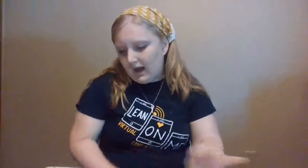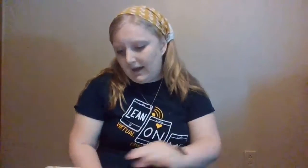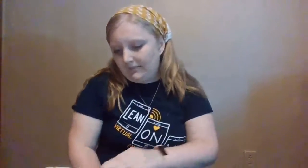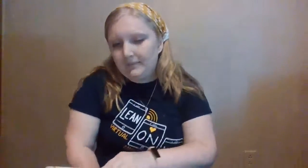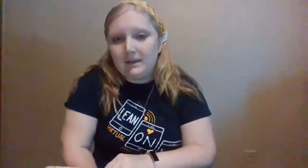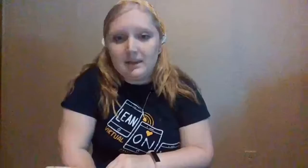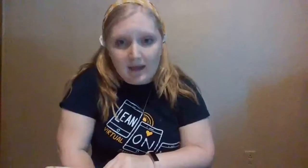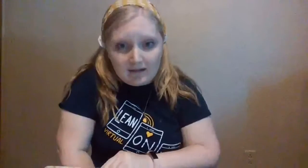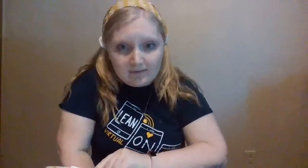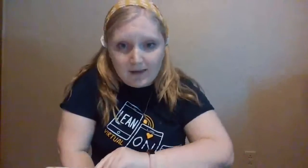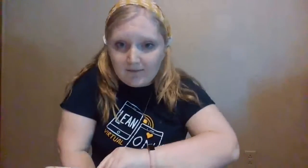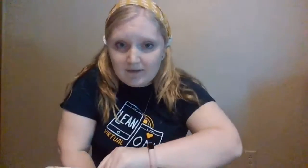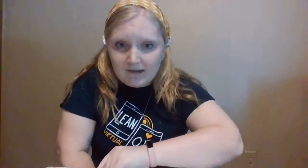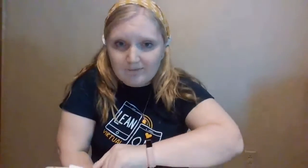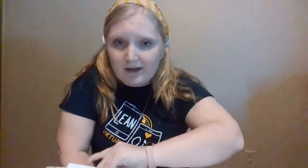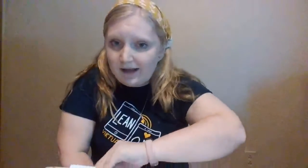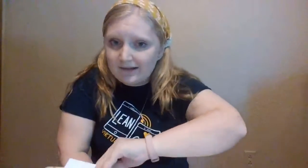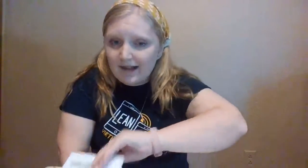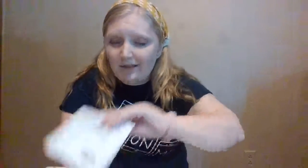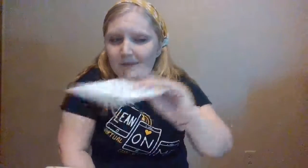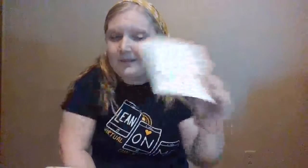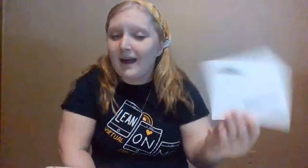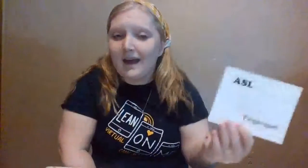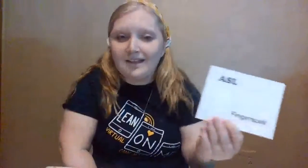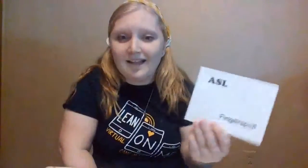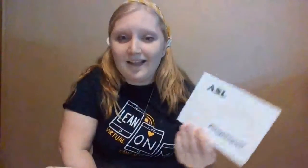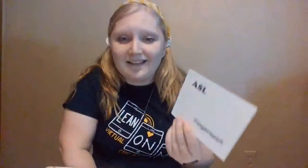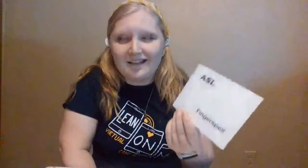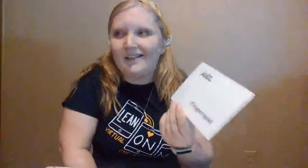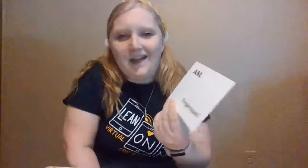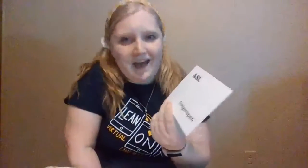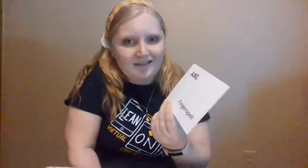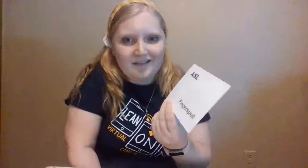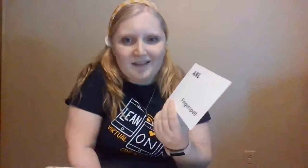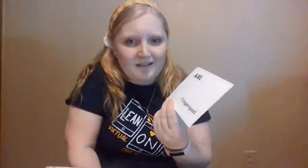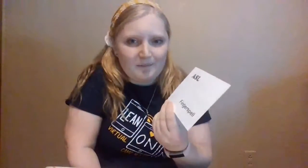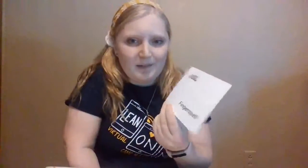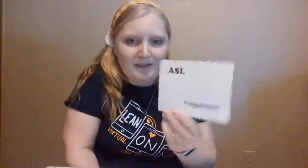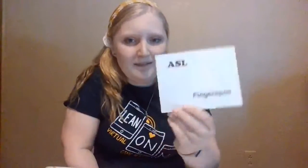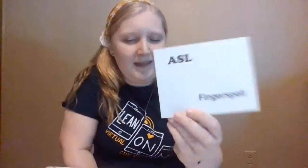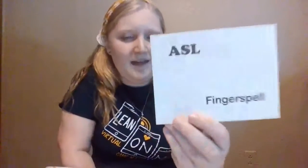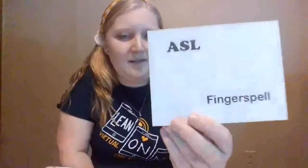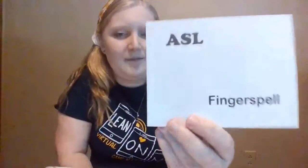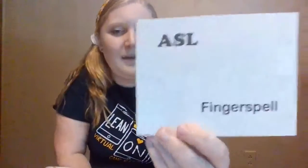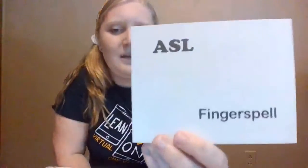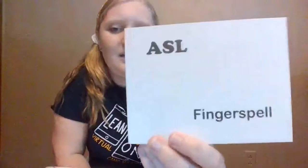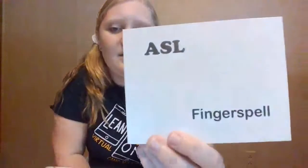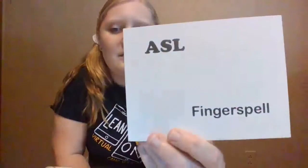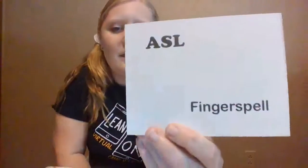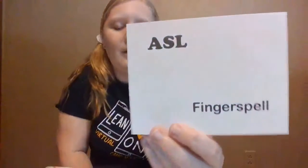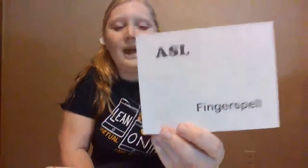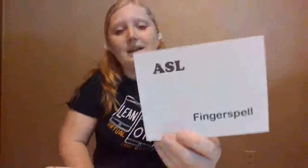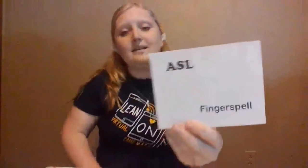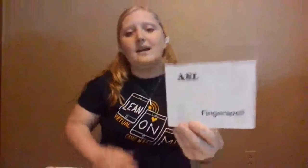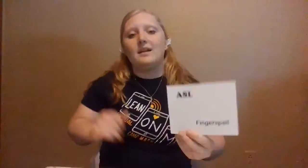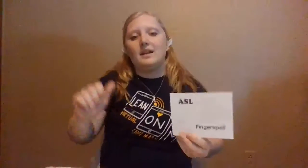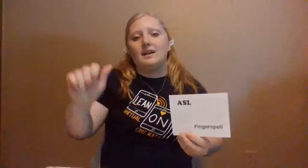Okay, next we have the sign for ASL because ASL is a class that some places have. So ASL